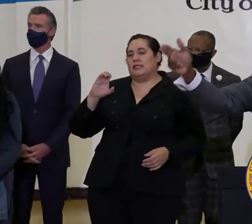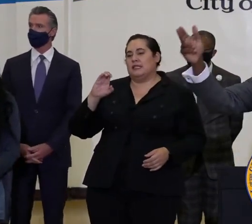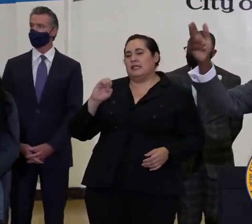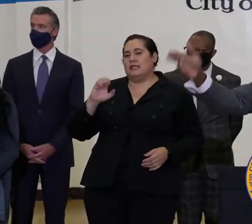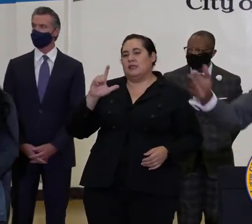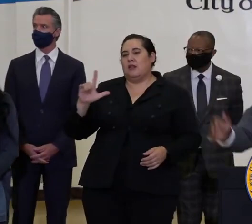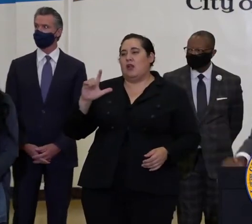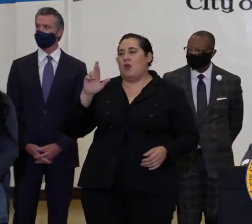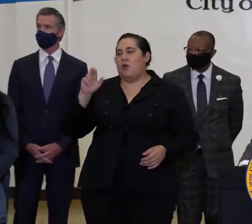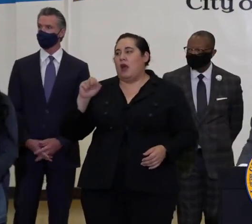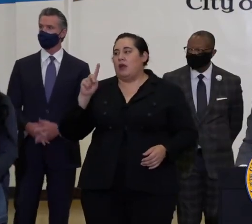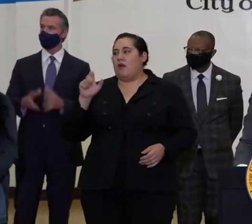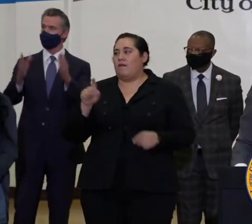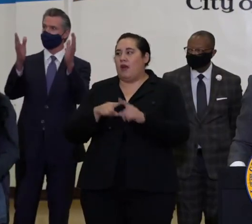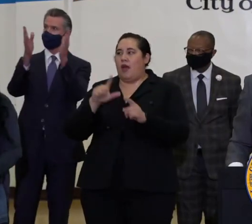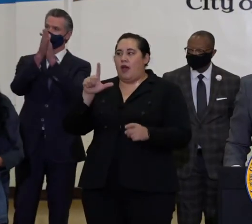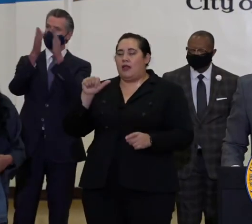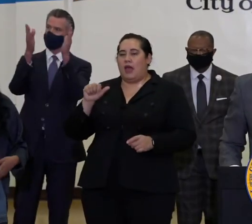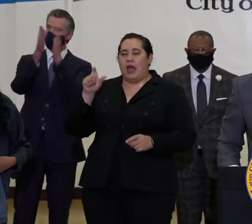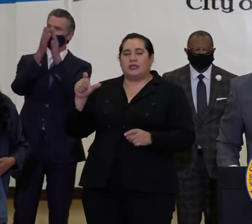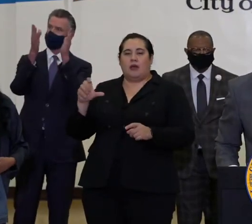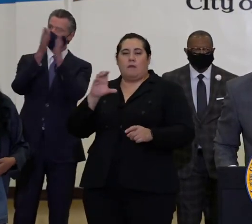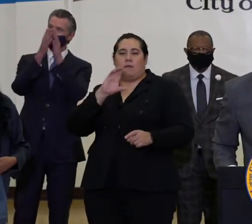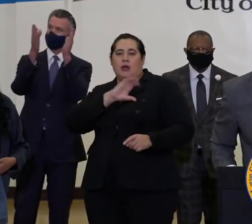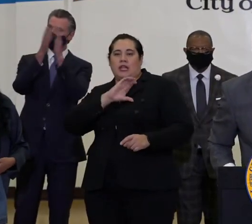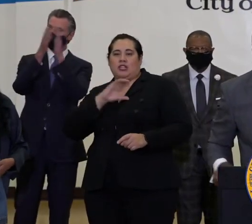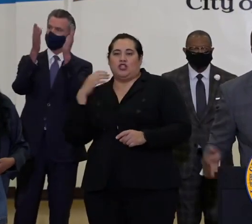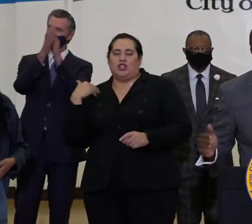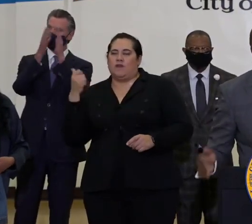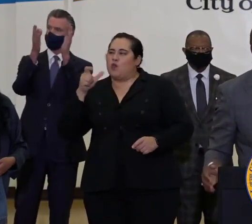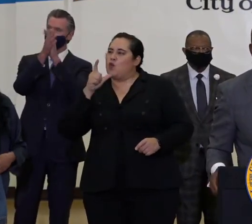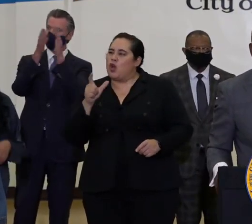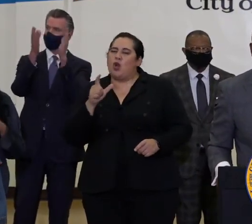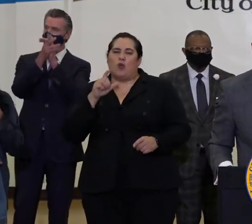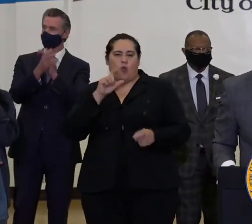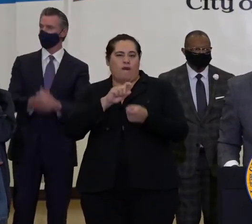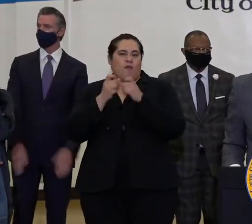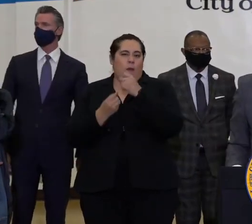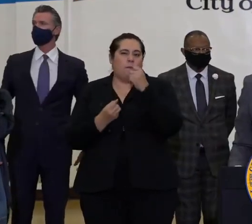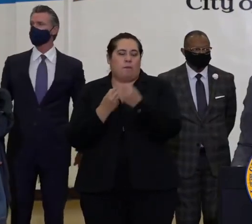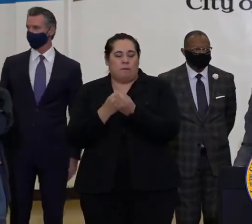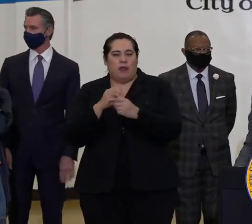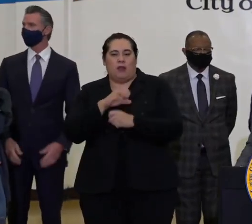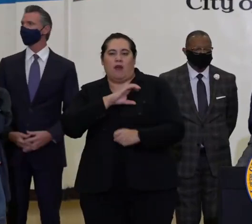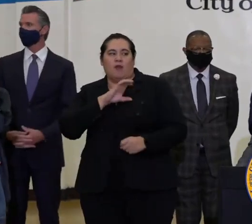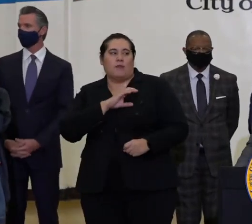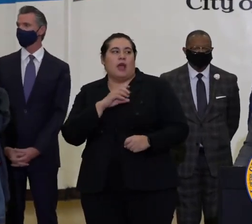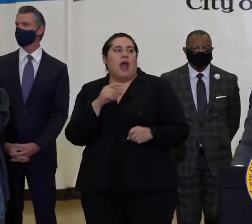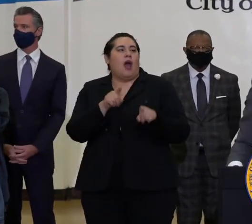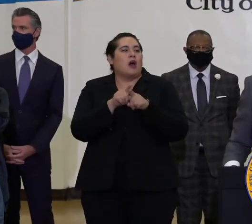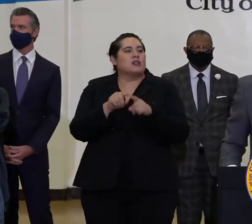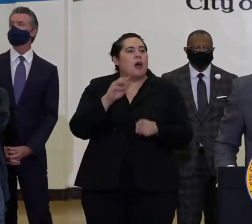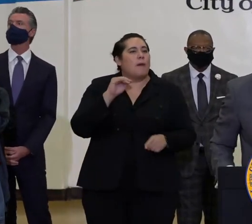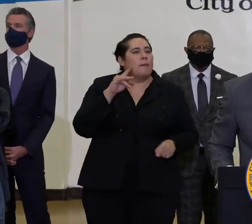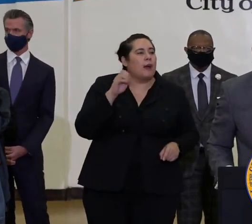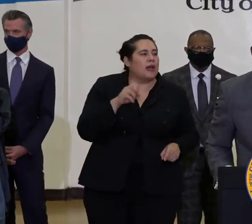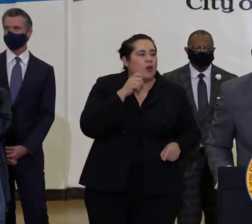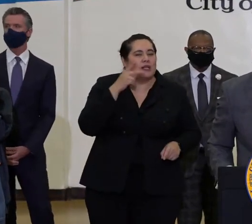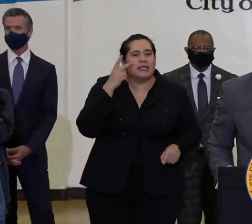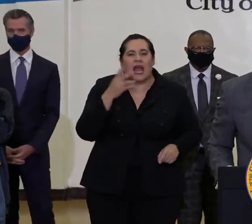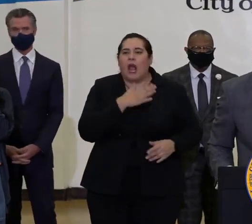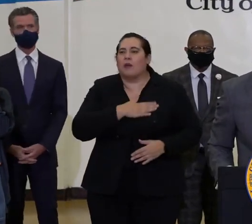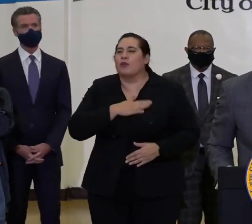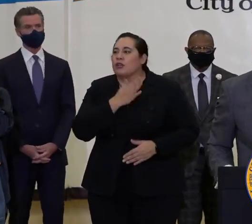Chief, a real reformer in law enforcement. And we had Gardena's Police Chief, Mike Safel. I don't see him anywhere, but I appreciate